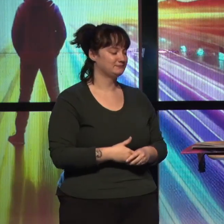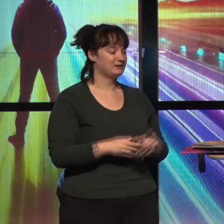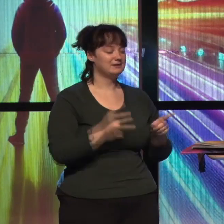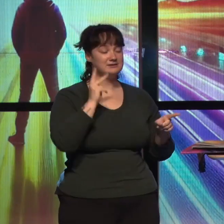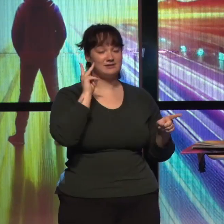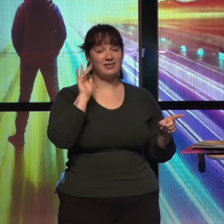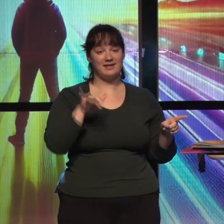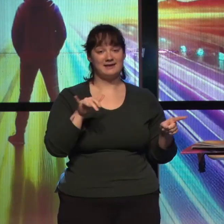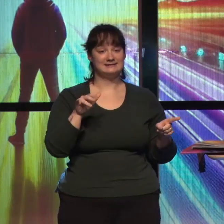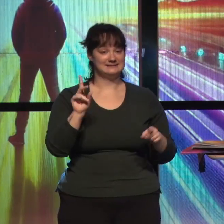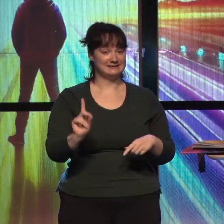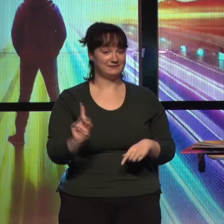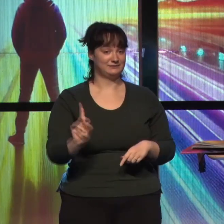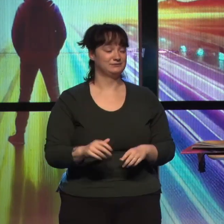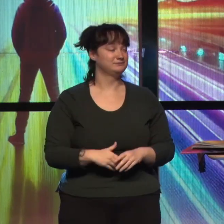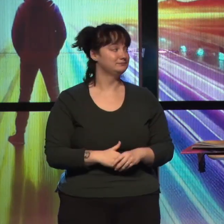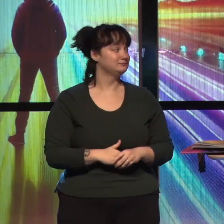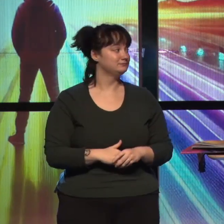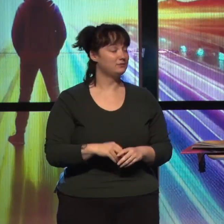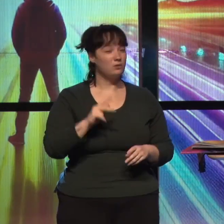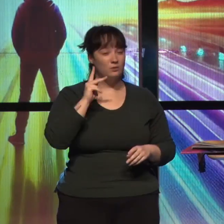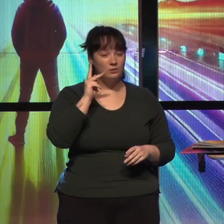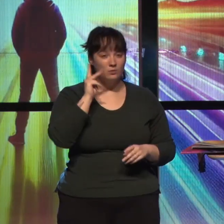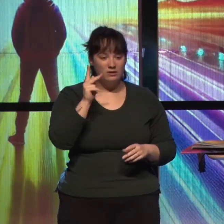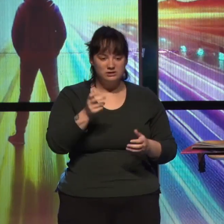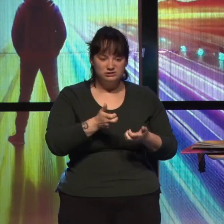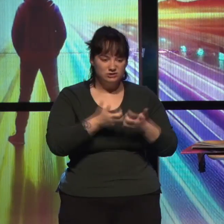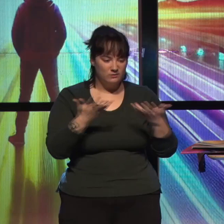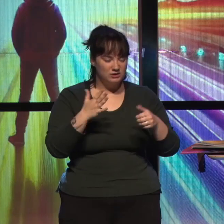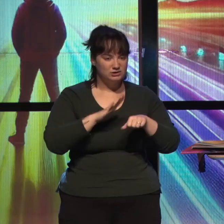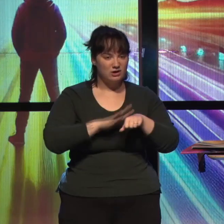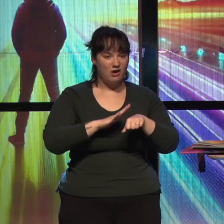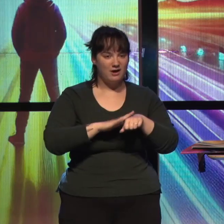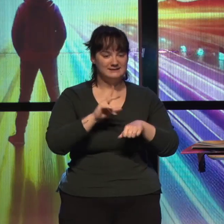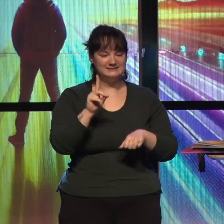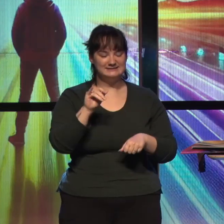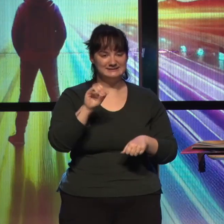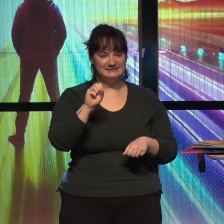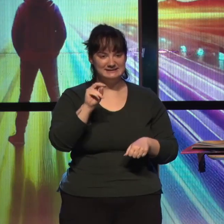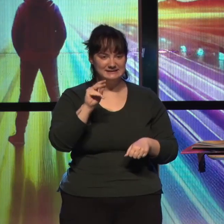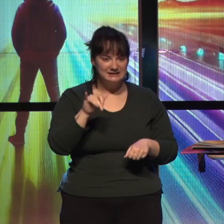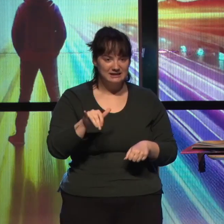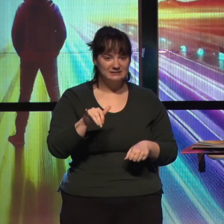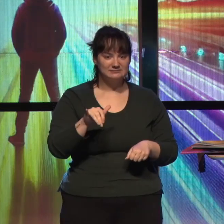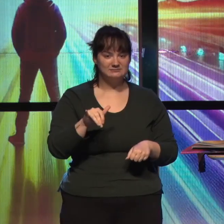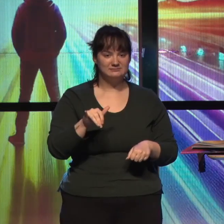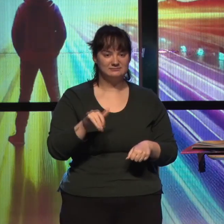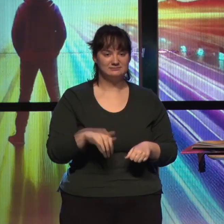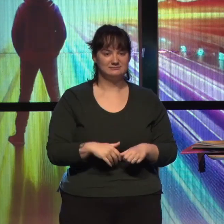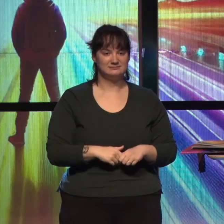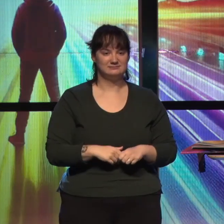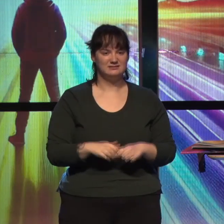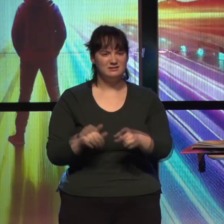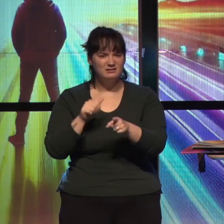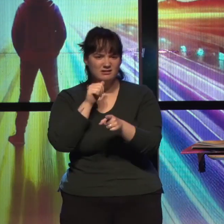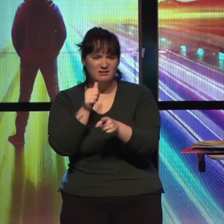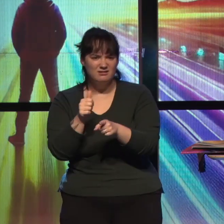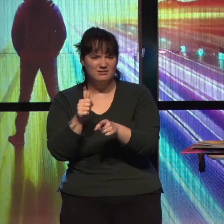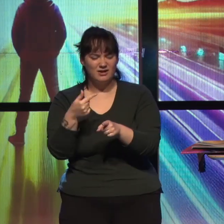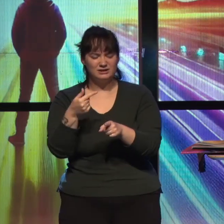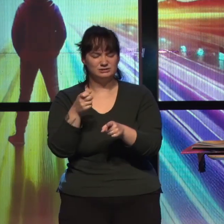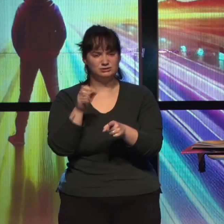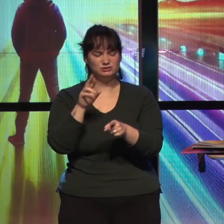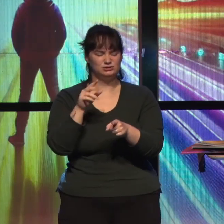year. Now, Hamilton was weird because we'd watched it so much on Disney. Like, we went and there were all these like people, and we were like, you're not George Washington.